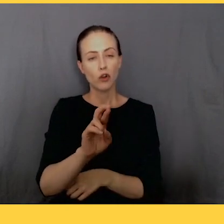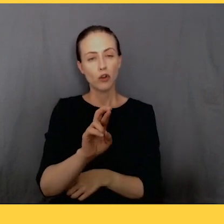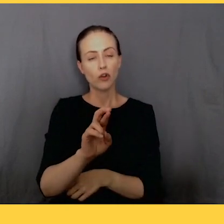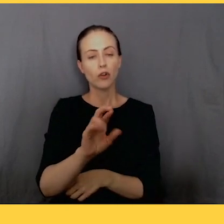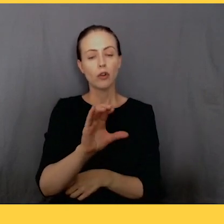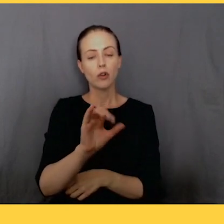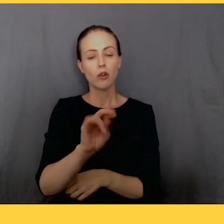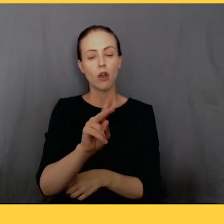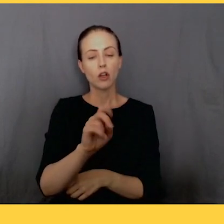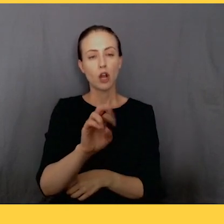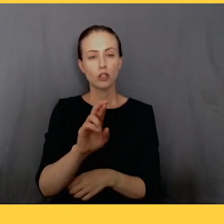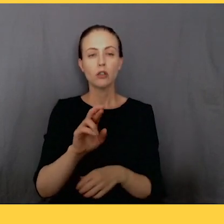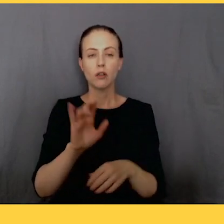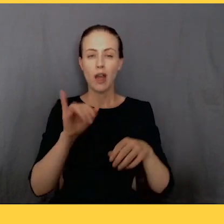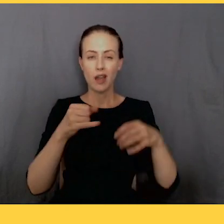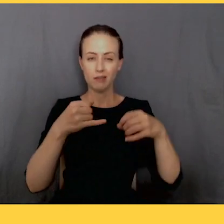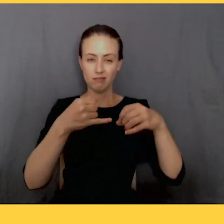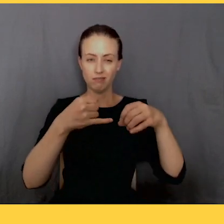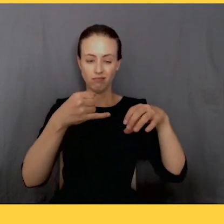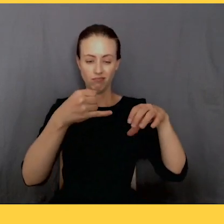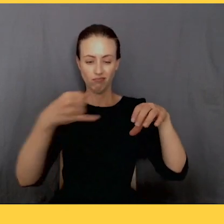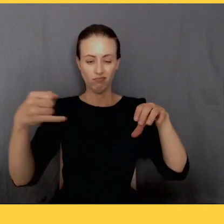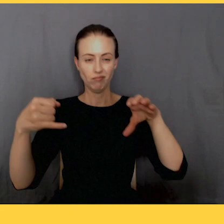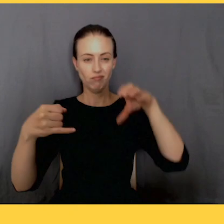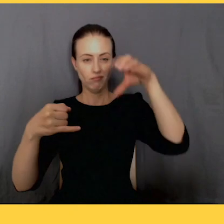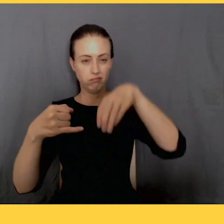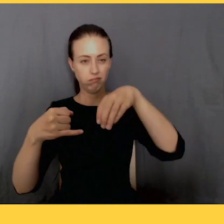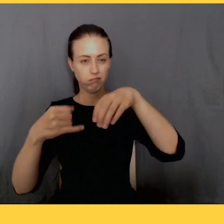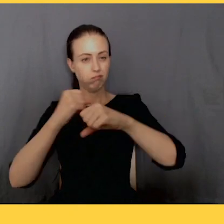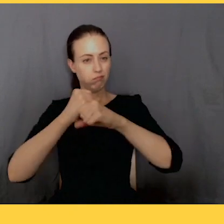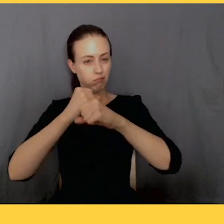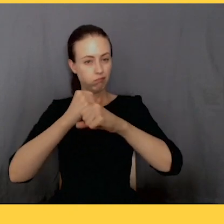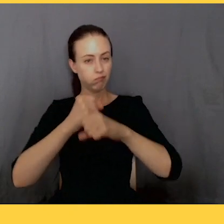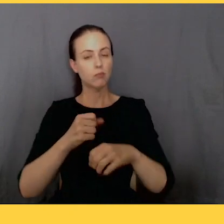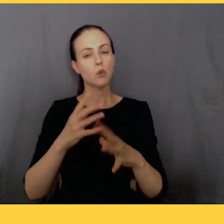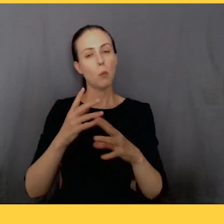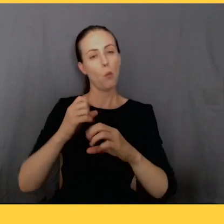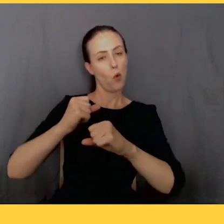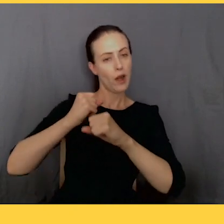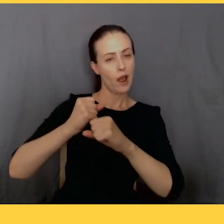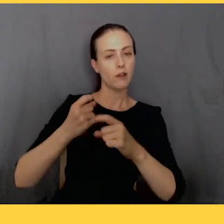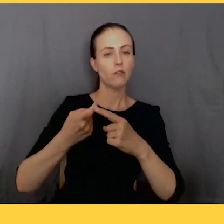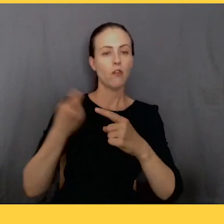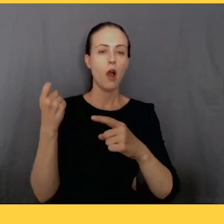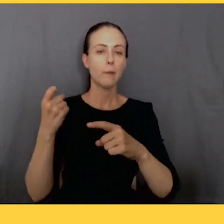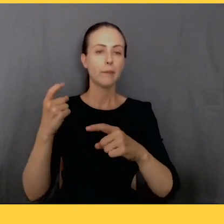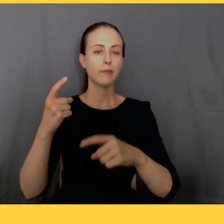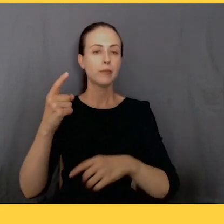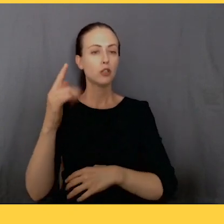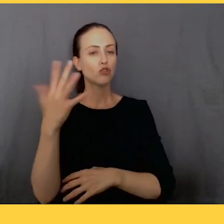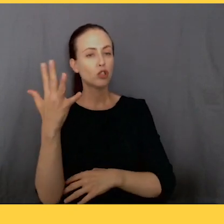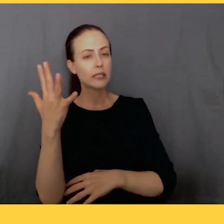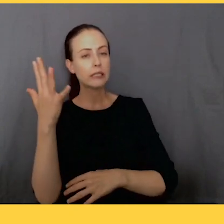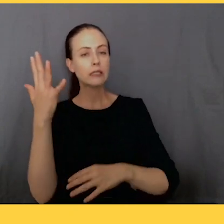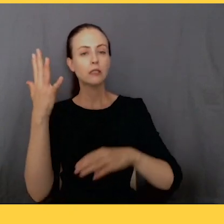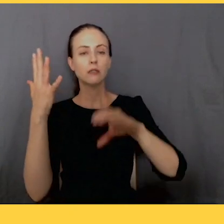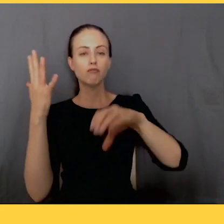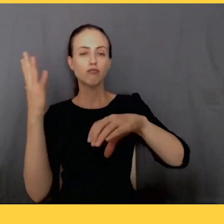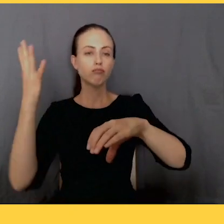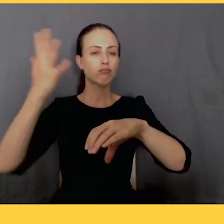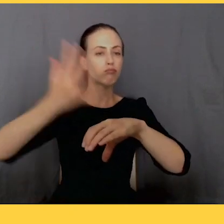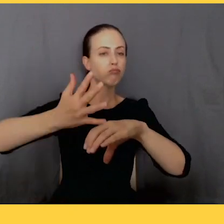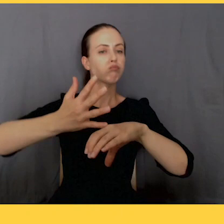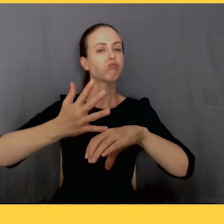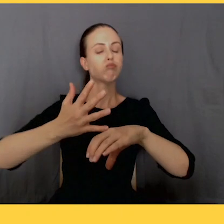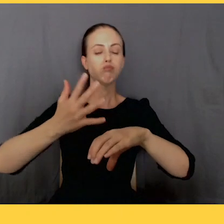such as objects that get blown into the power line. So the more cover conductor we do, the more robust